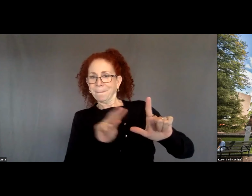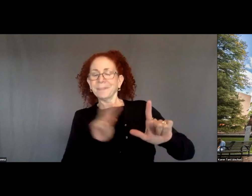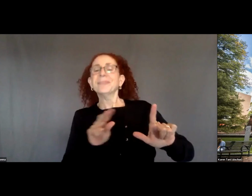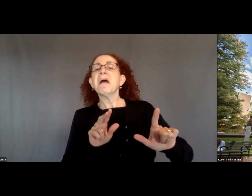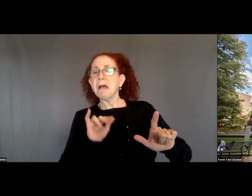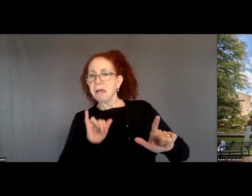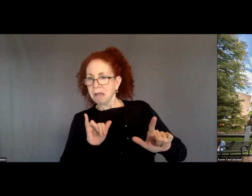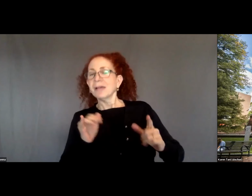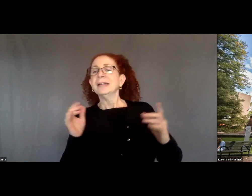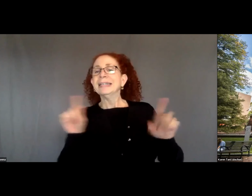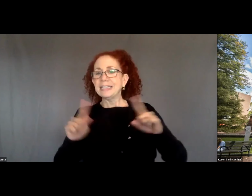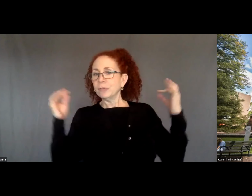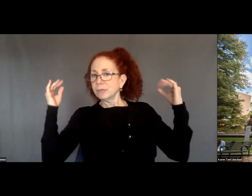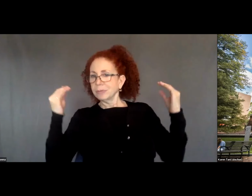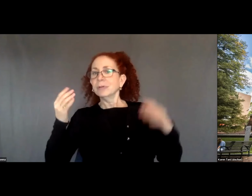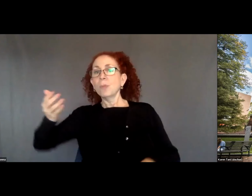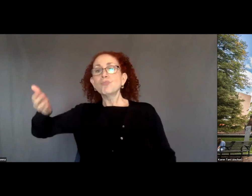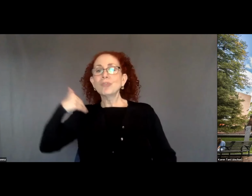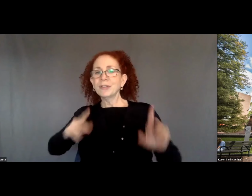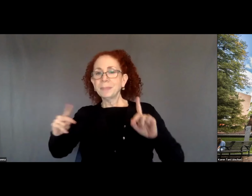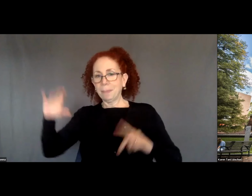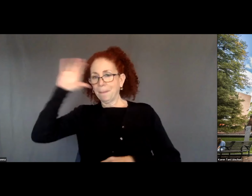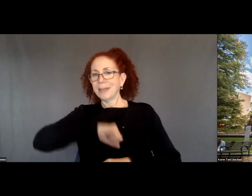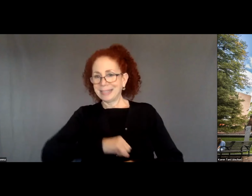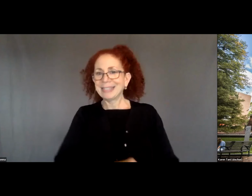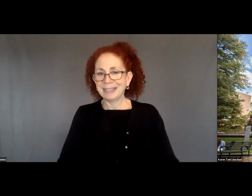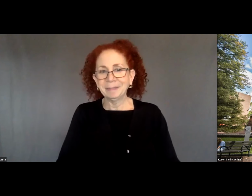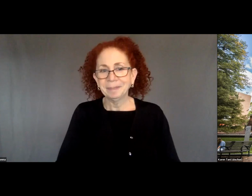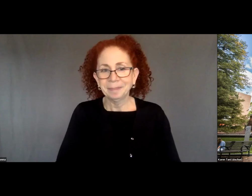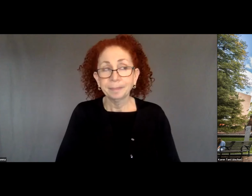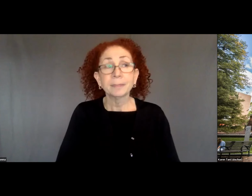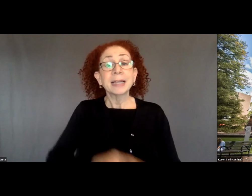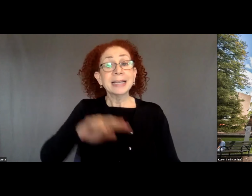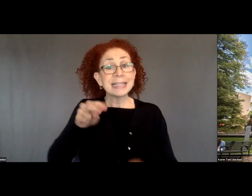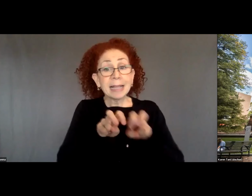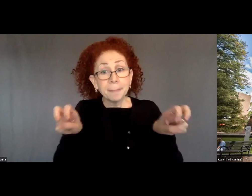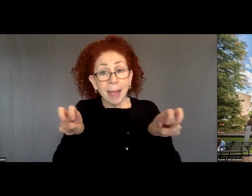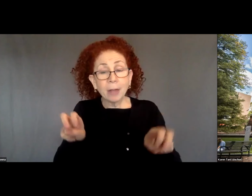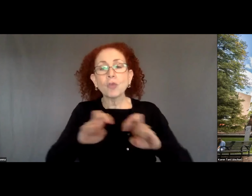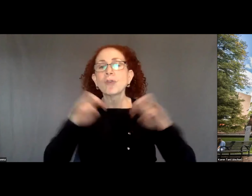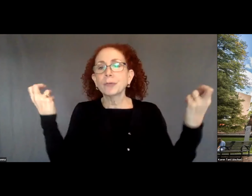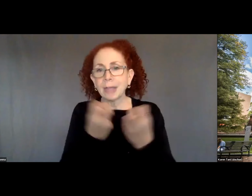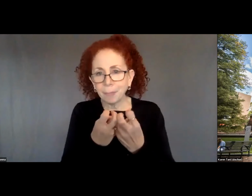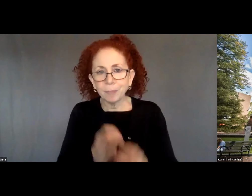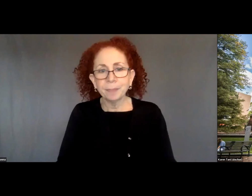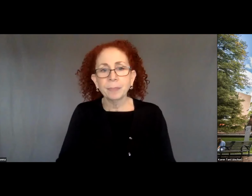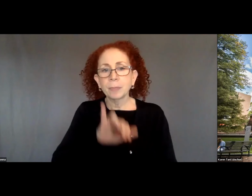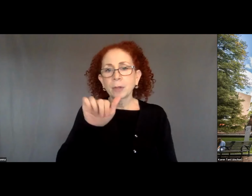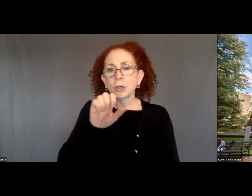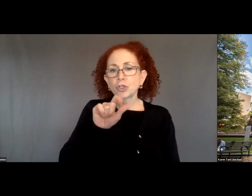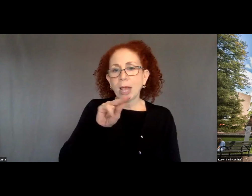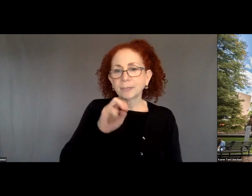that previous historians of these topics have missed. Our second panel of the day was a roundtable featuring Jasmine